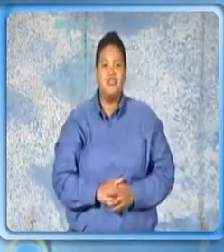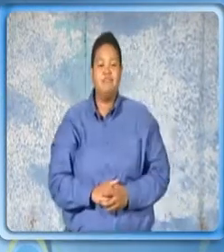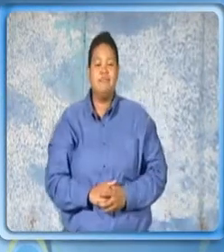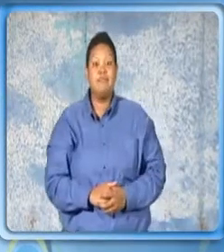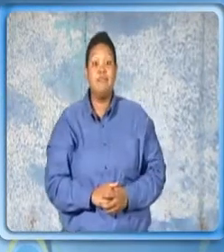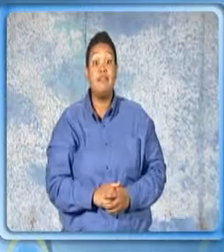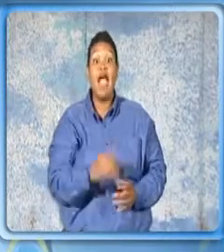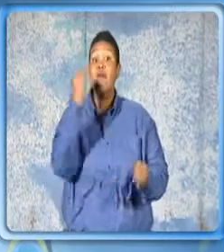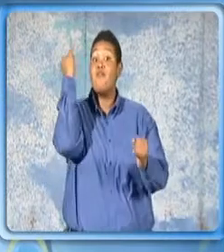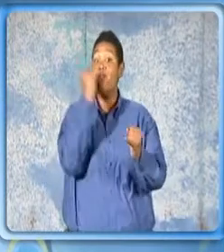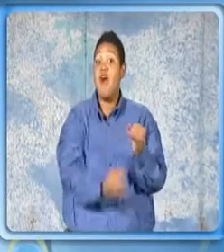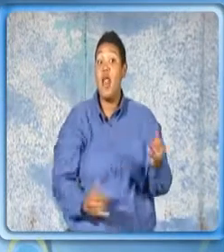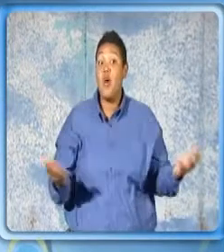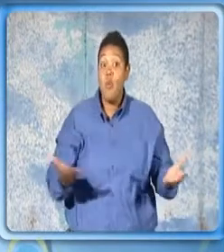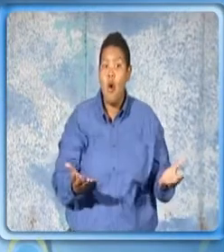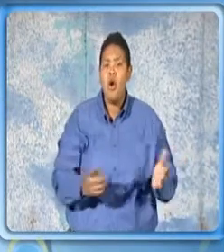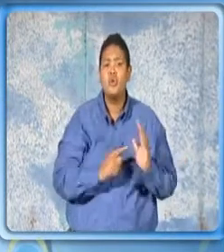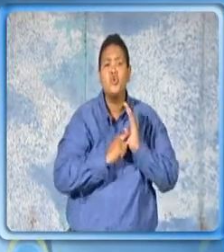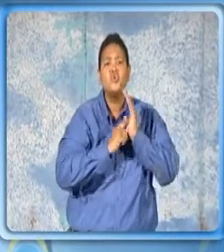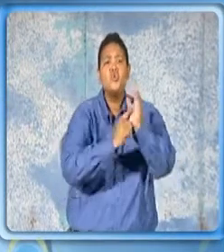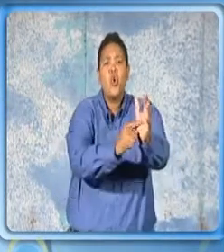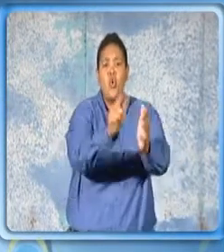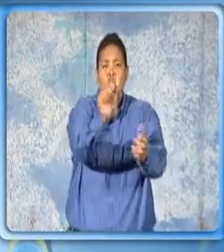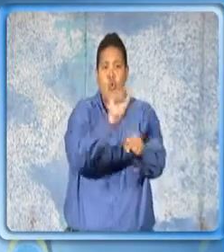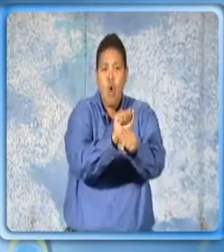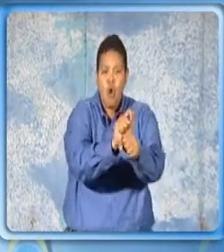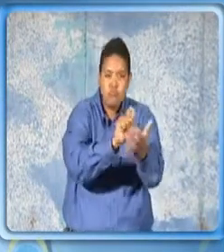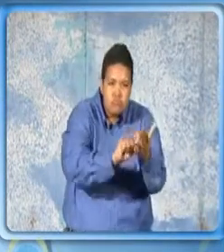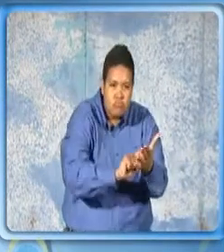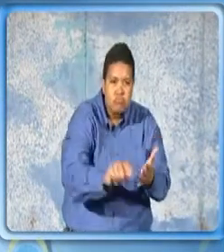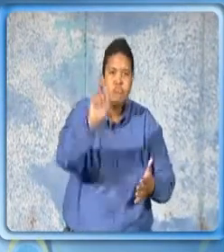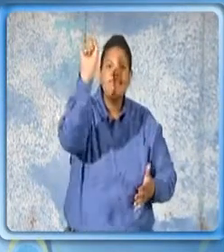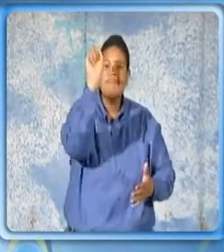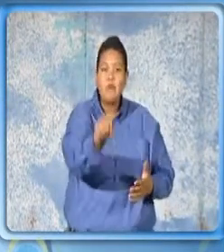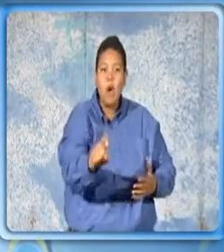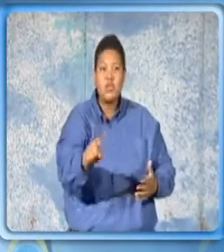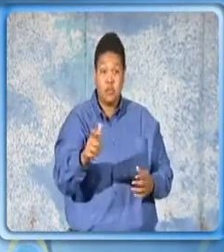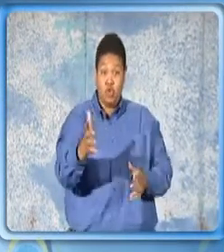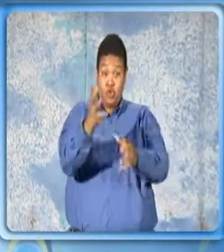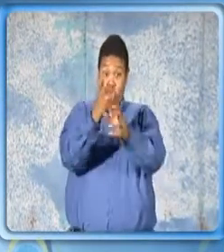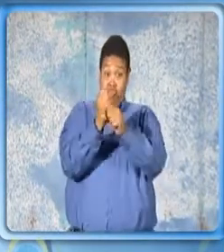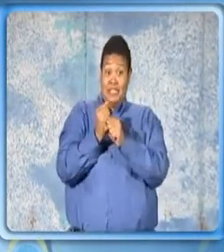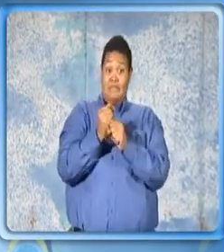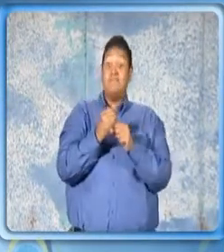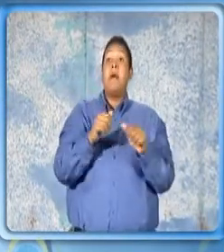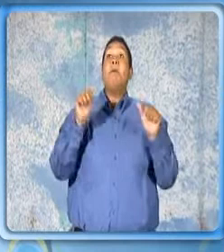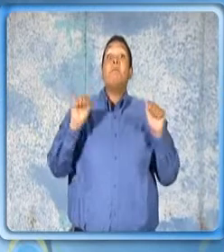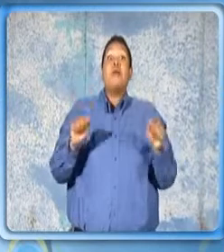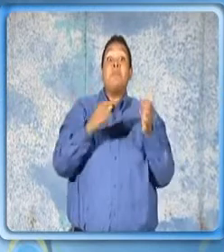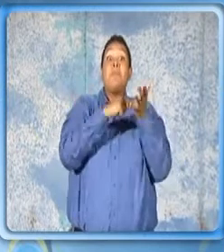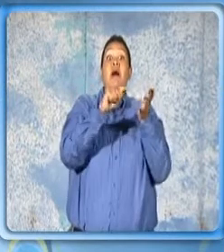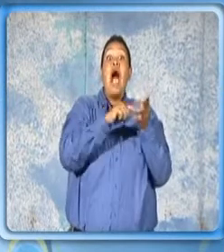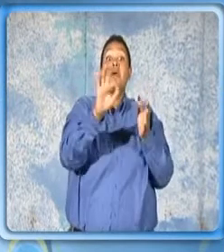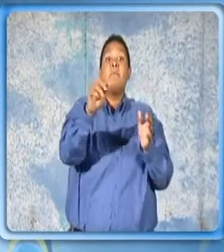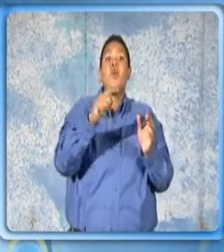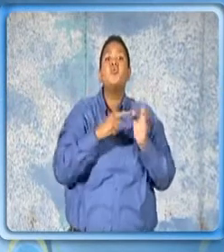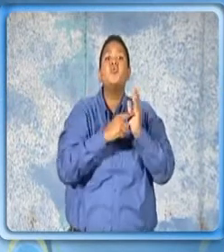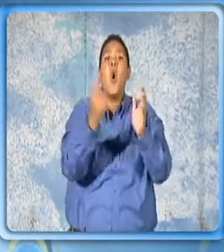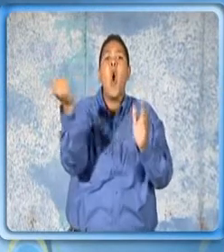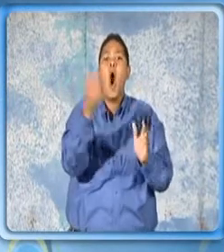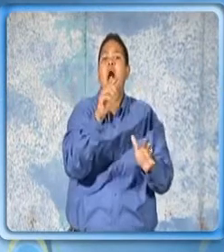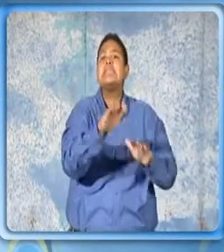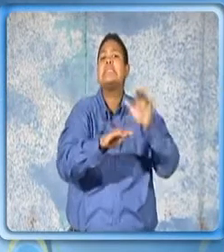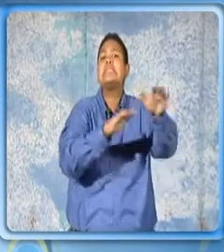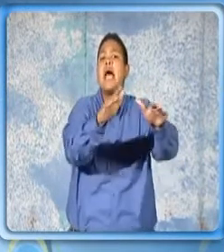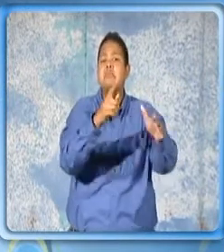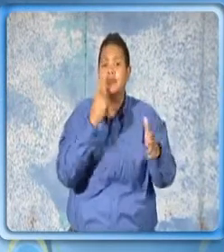And finally, show all working. You will not receive all possible marks if you do not show all the steps in